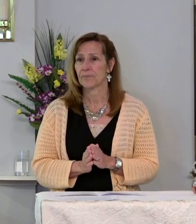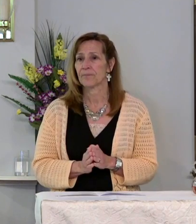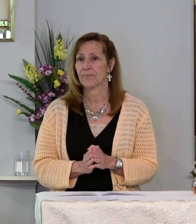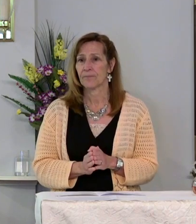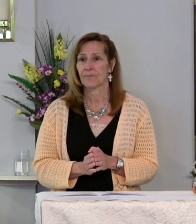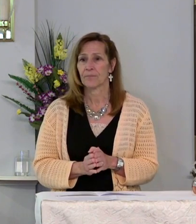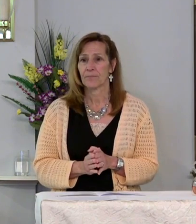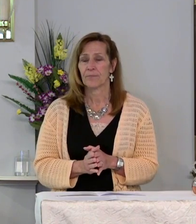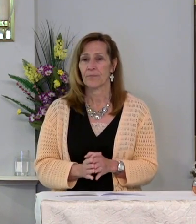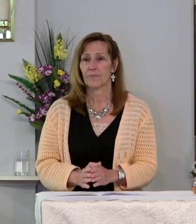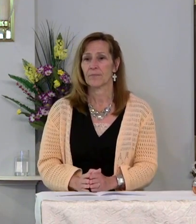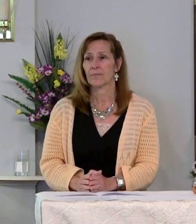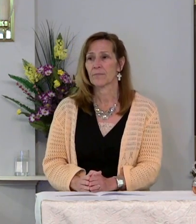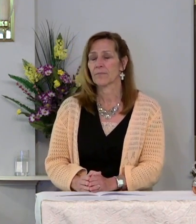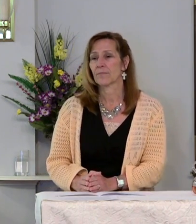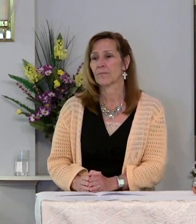Amen.